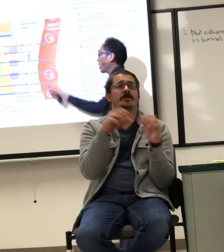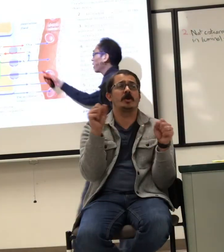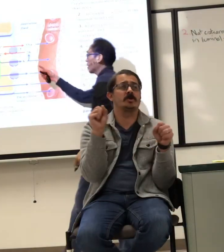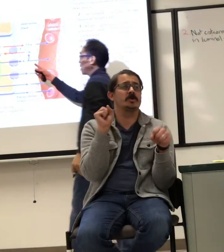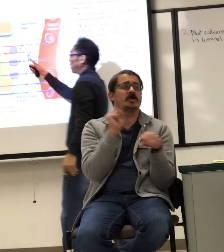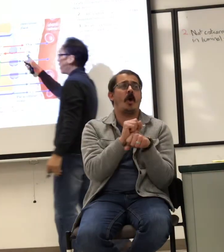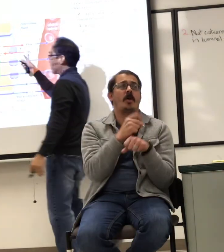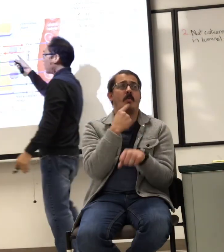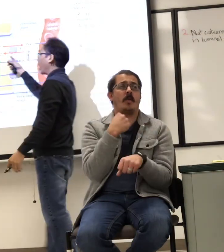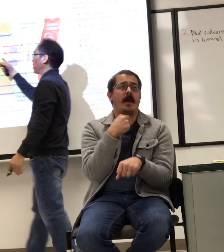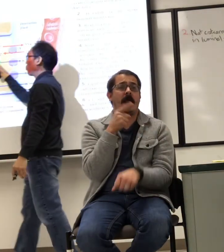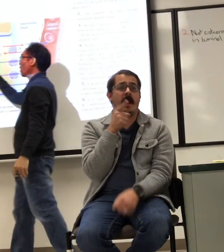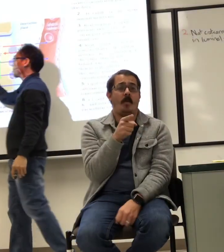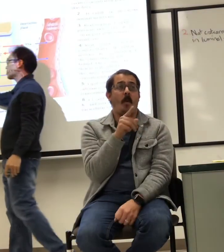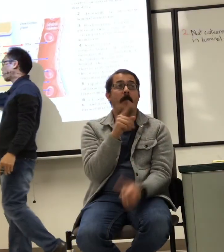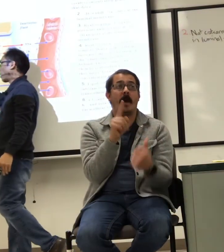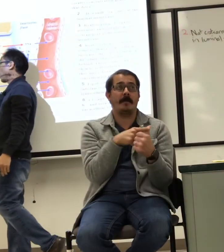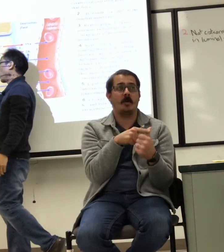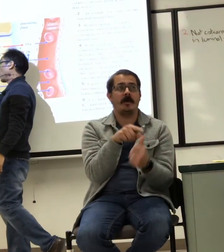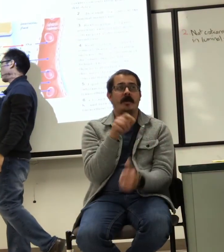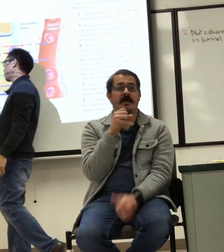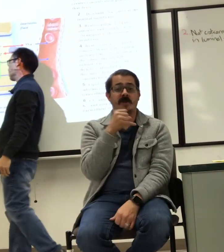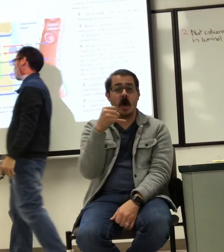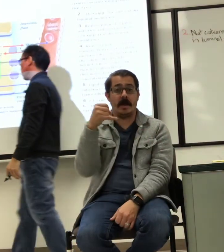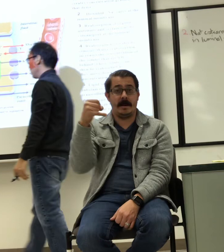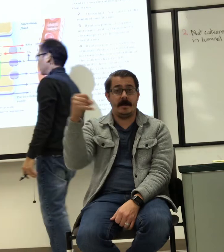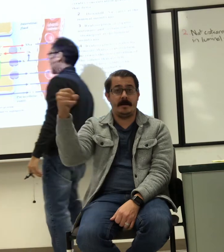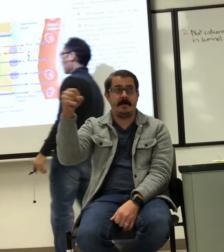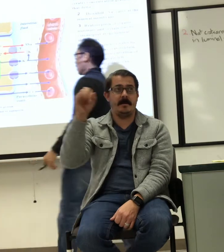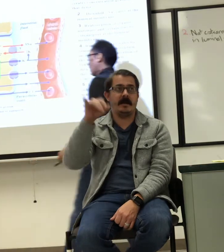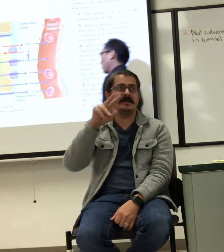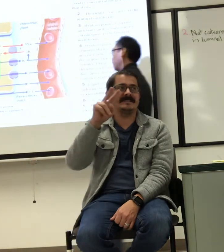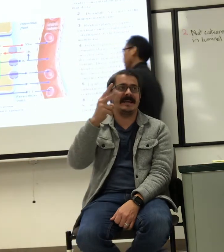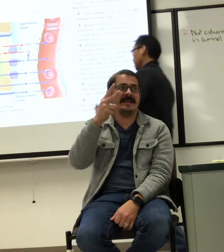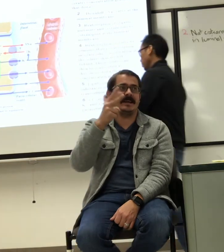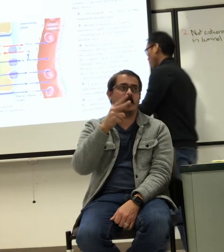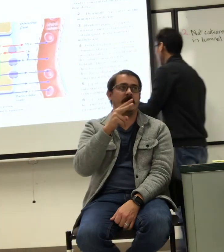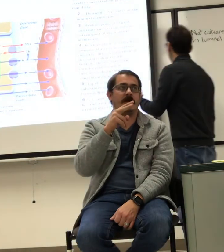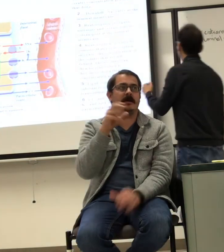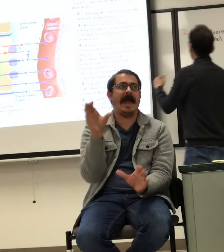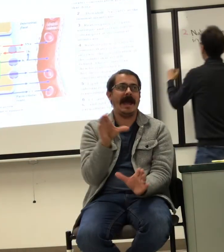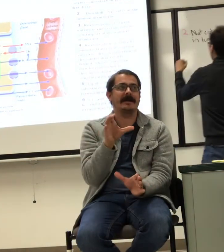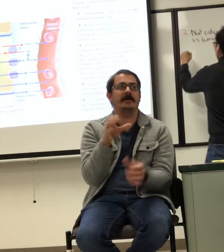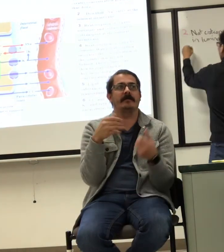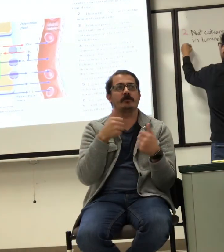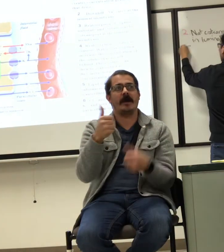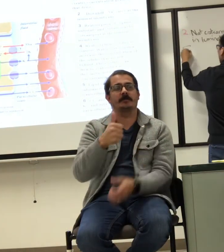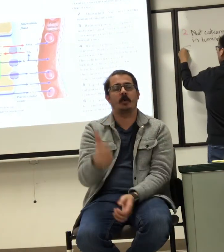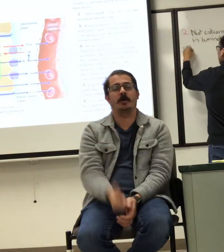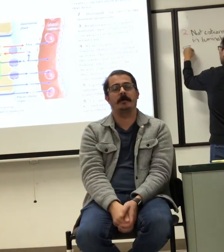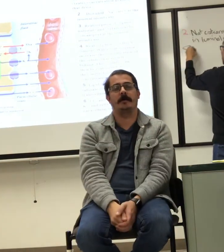primary, and the dotted ones are the secondary active transport.